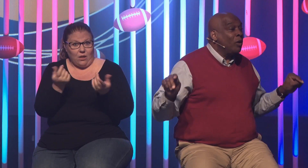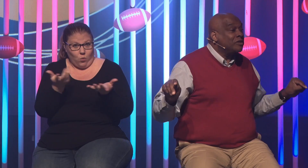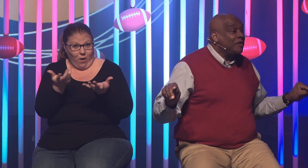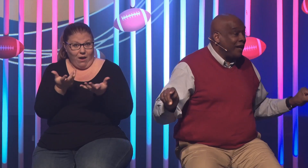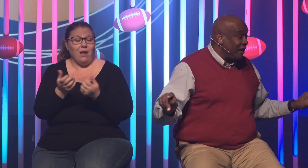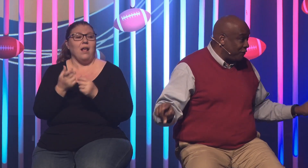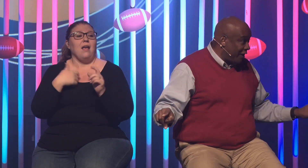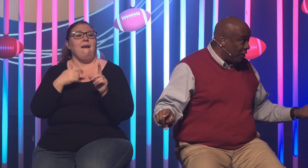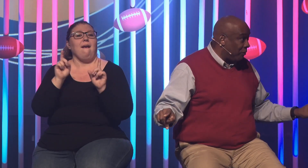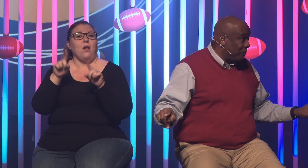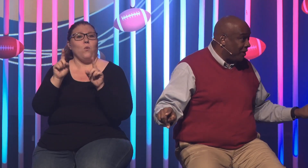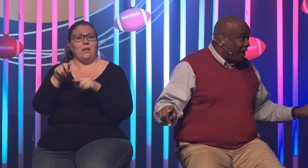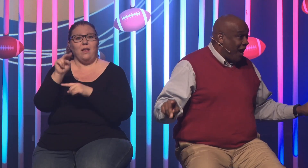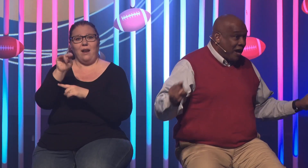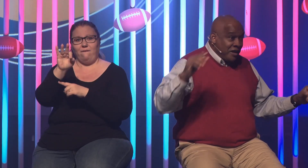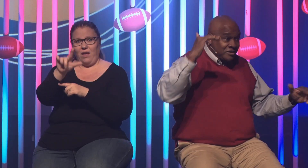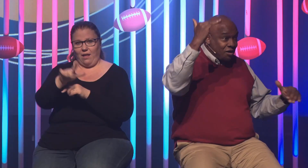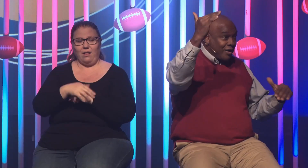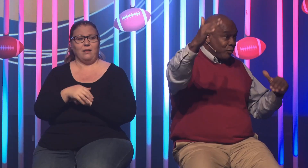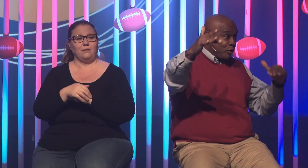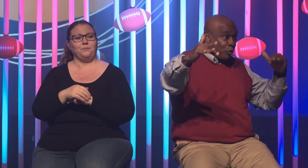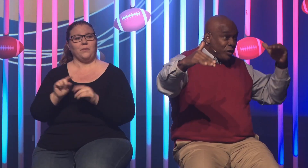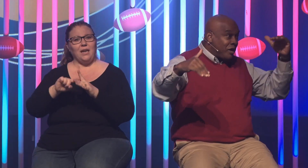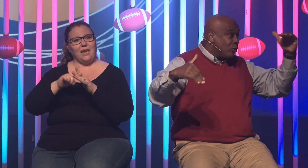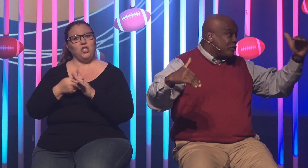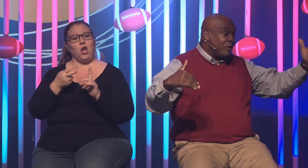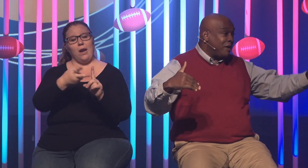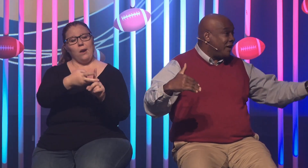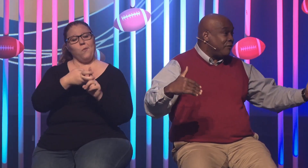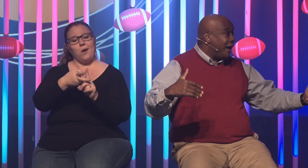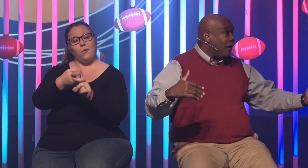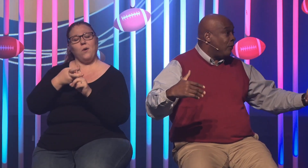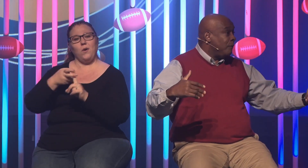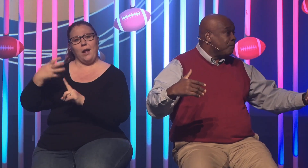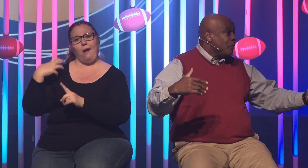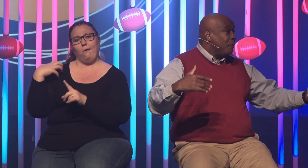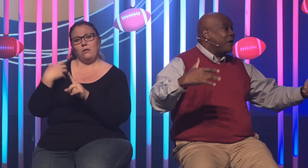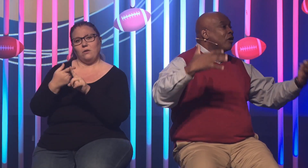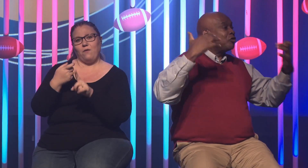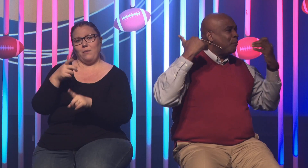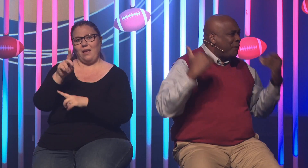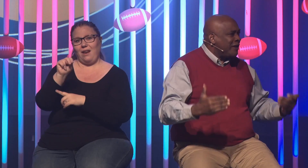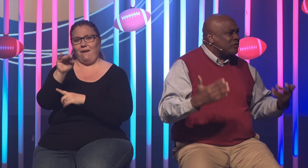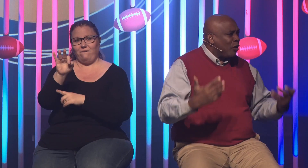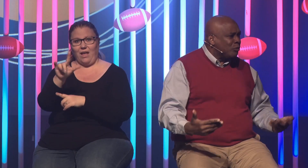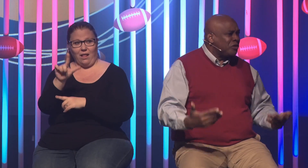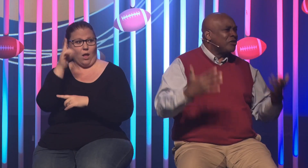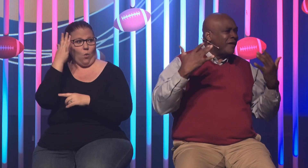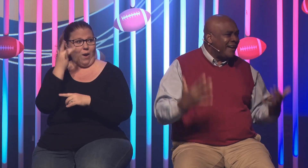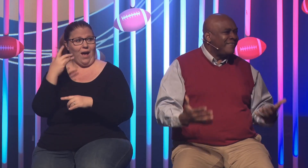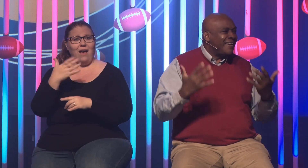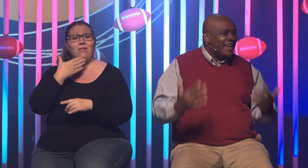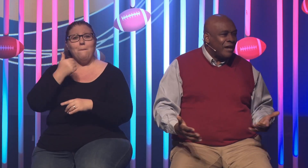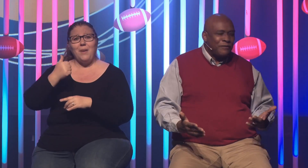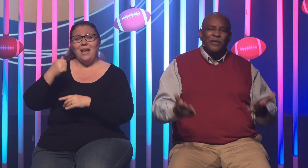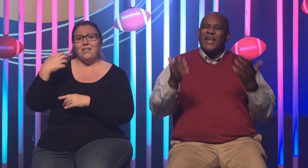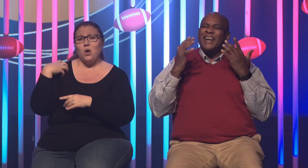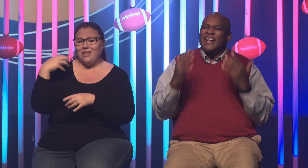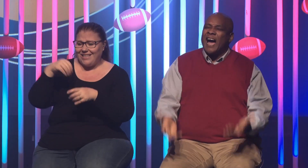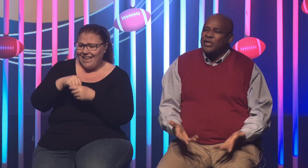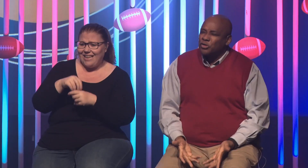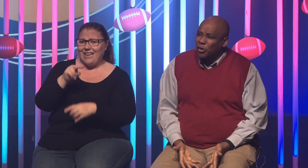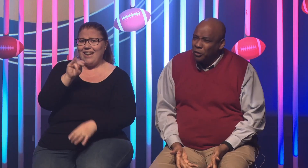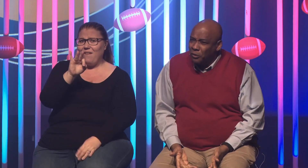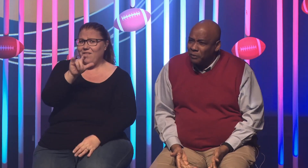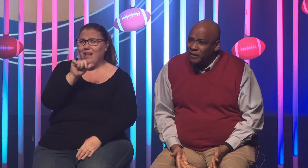he went to the NFL and he started recruiting coaches from the NFL, because your best coaches are in the NFL, not